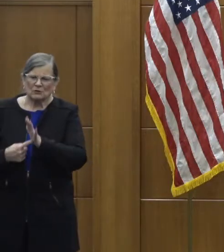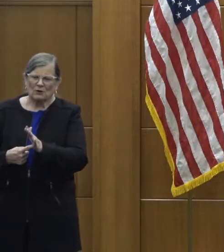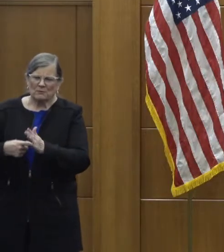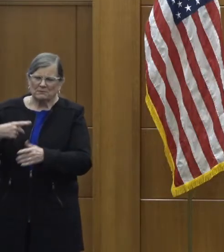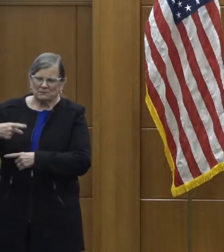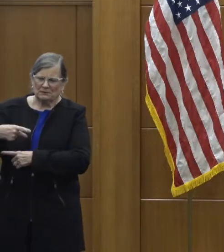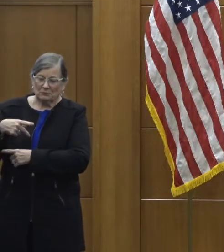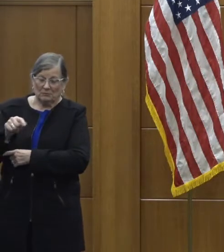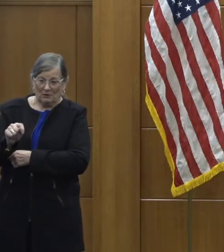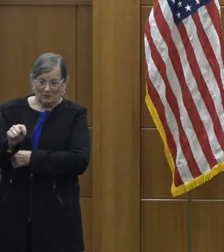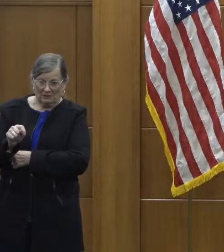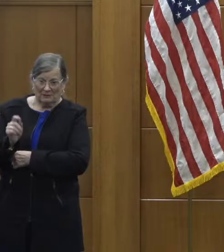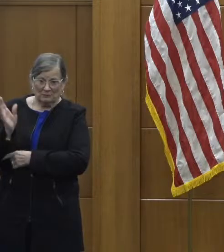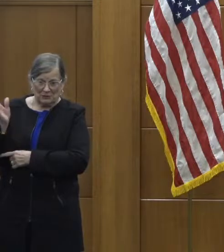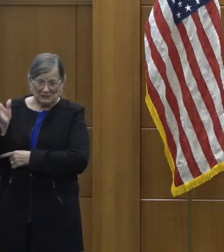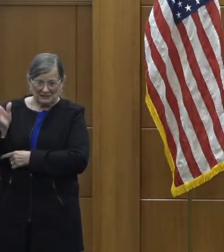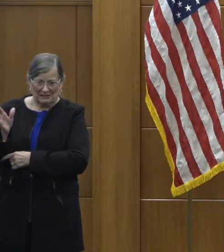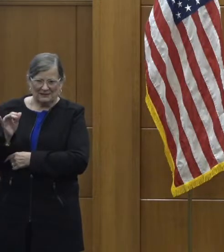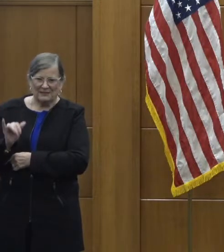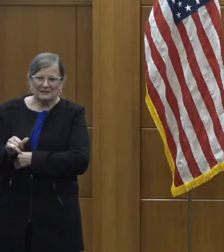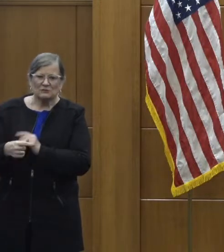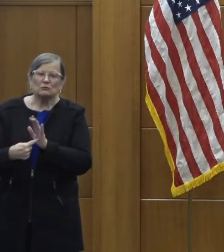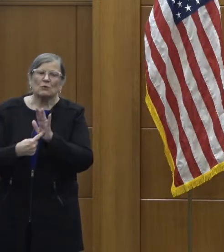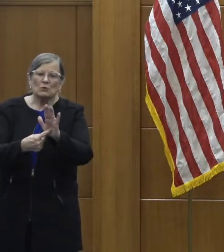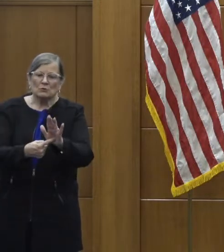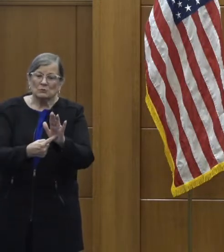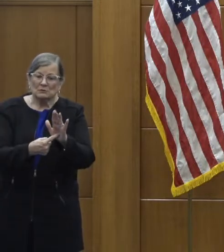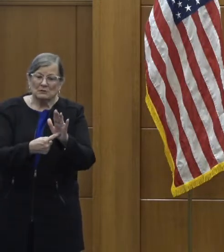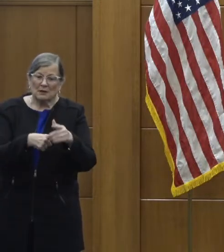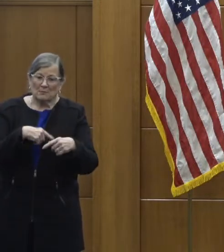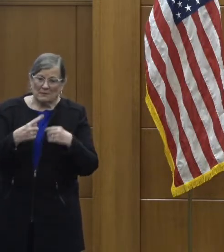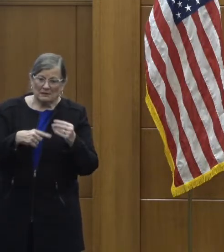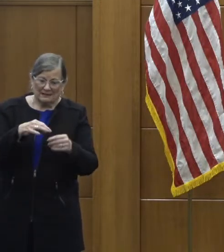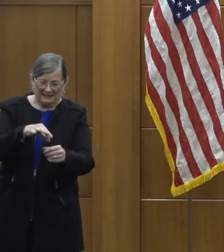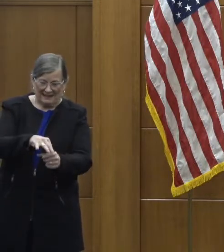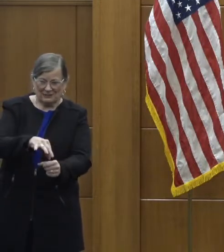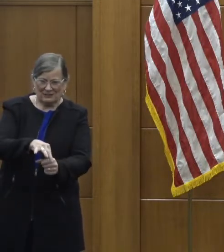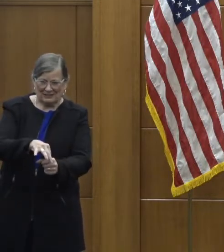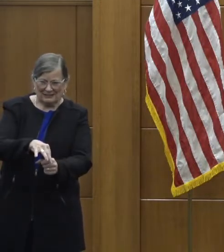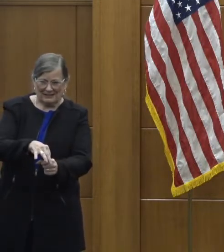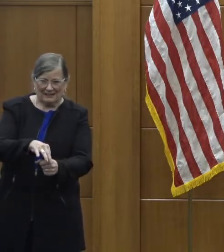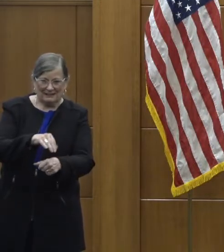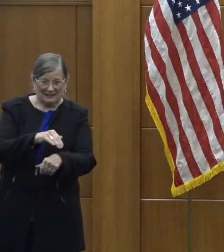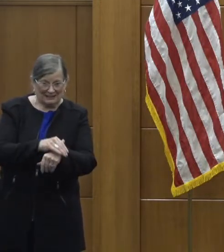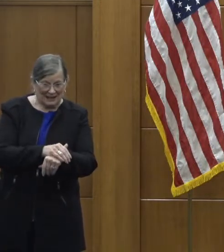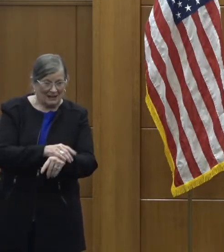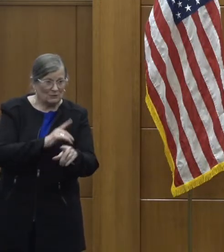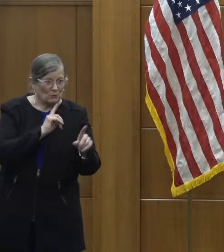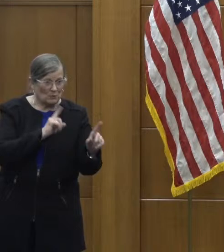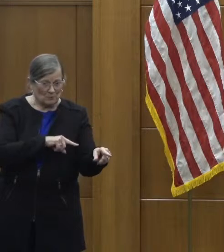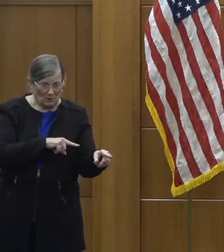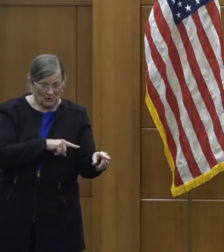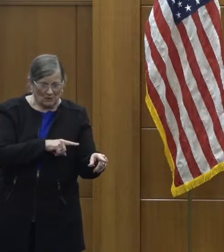covers information on election night results reporting and what to expect in the days ahead.